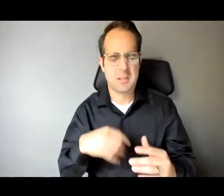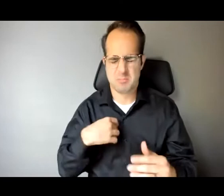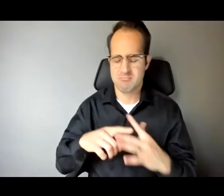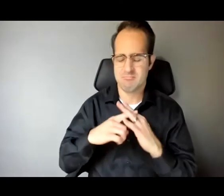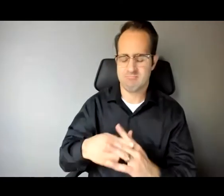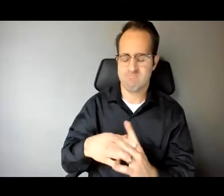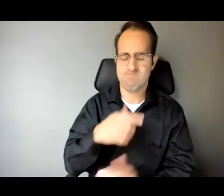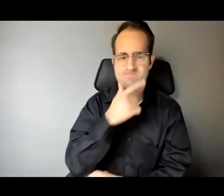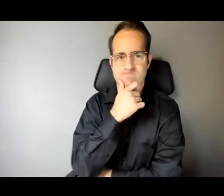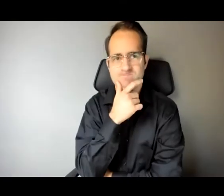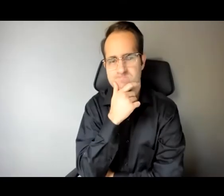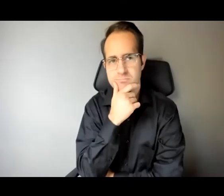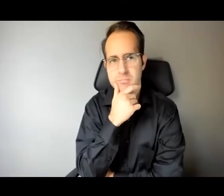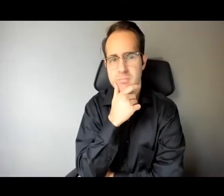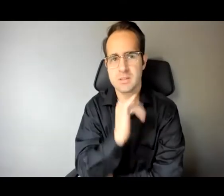so